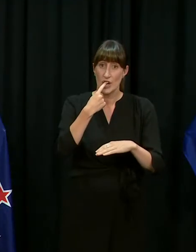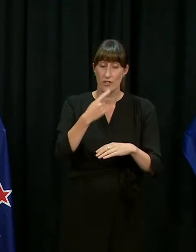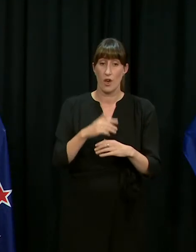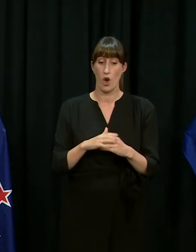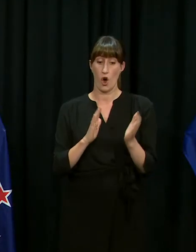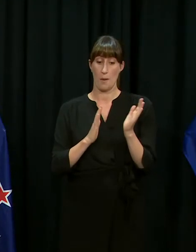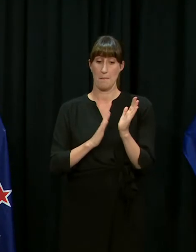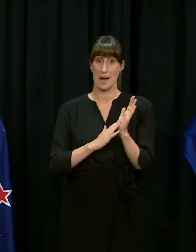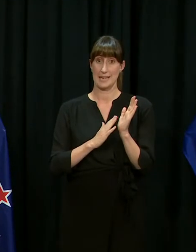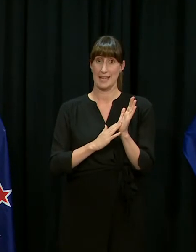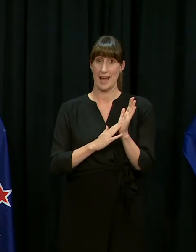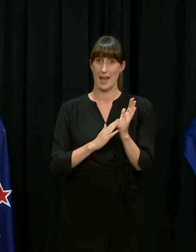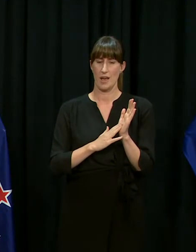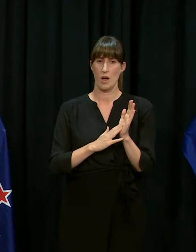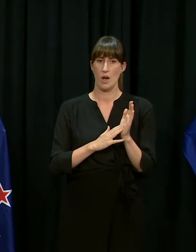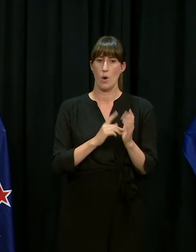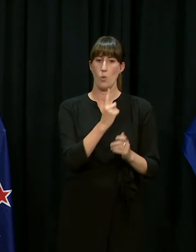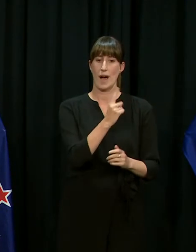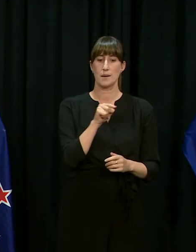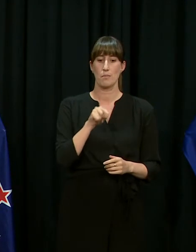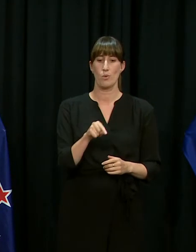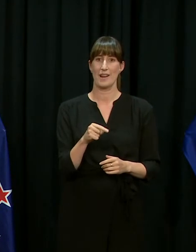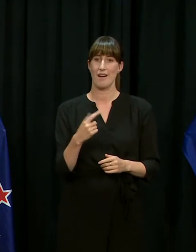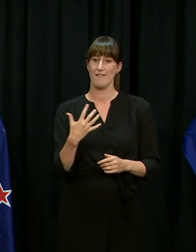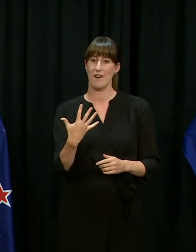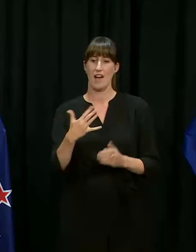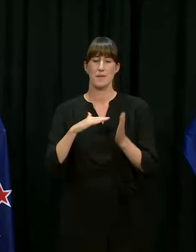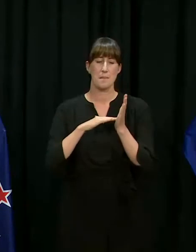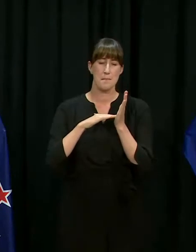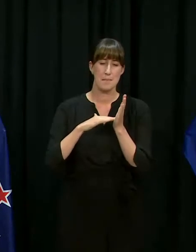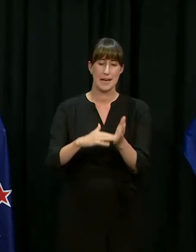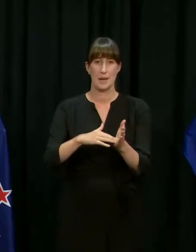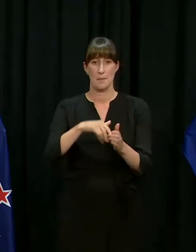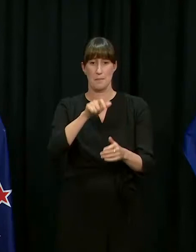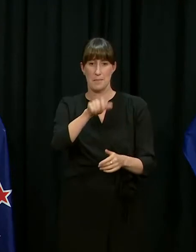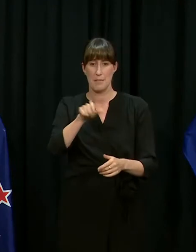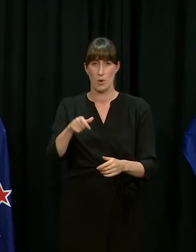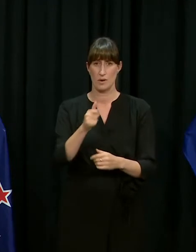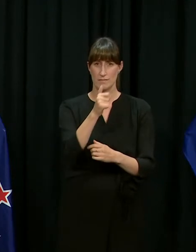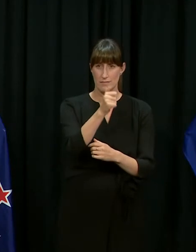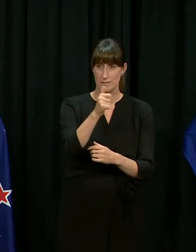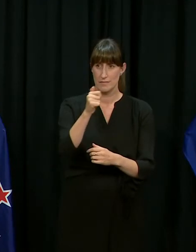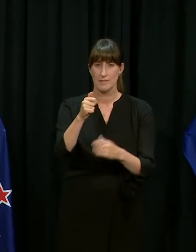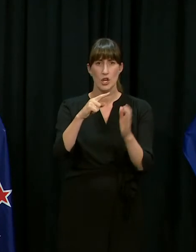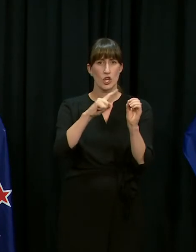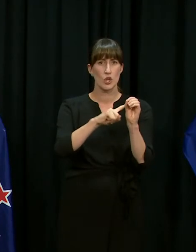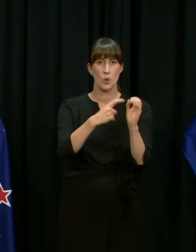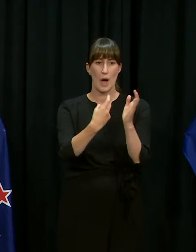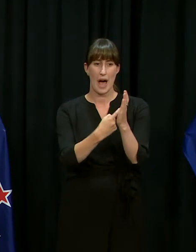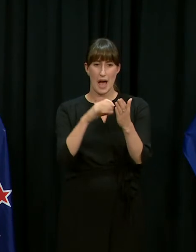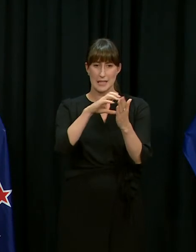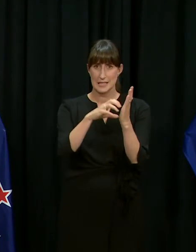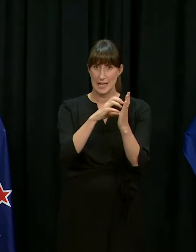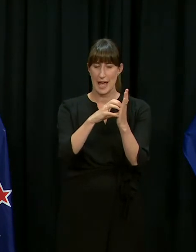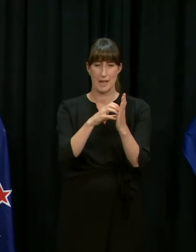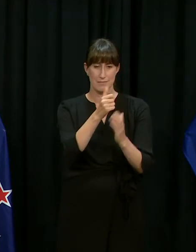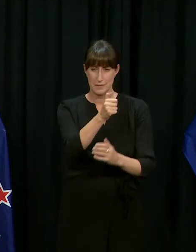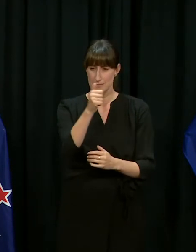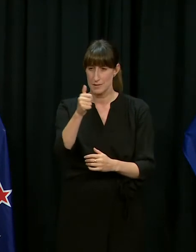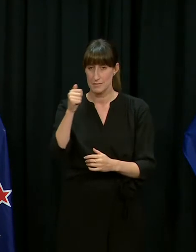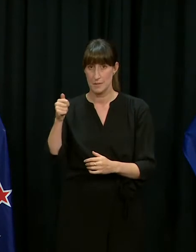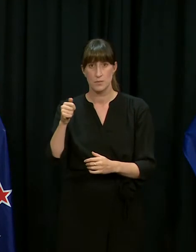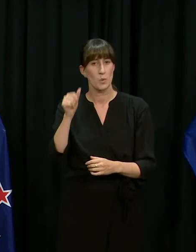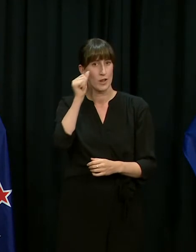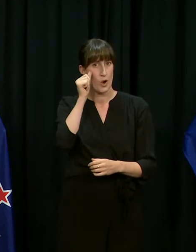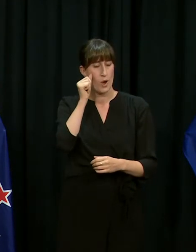under 1.5 million QR code scans, because we all remember Bluetooth isn't enough, you need to keep scanning.